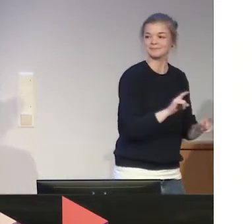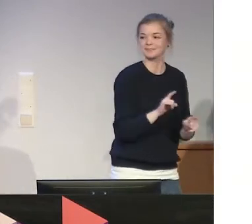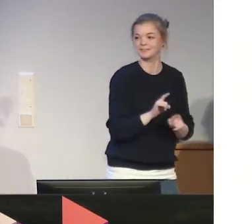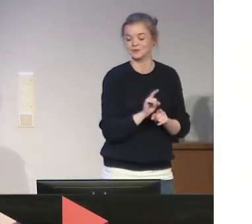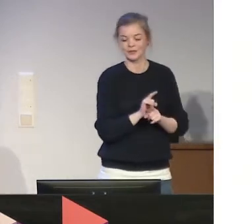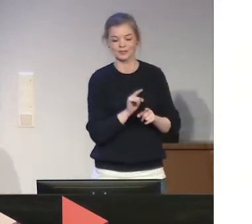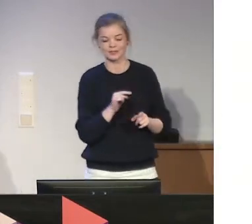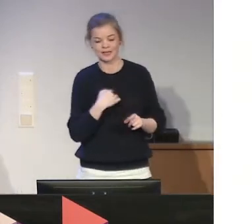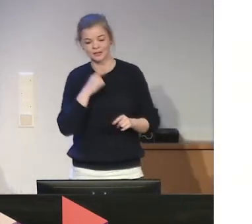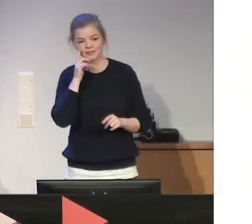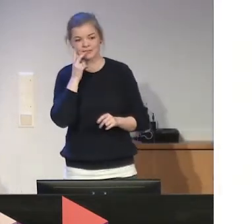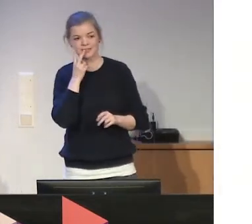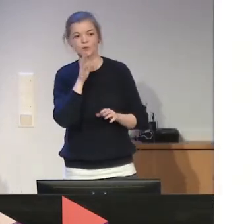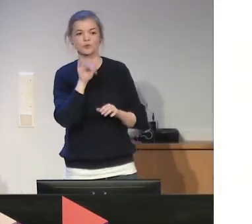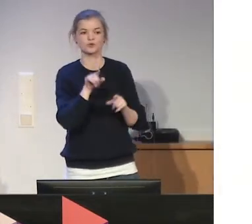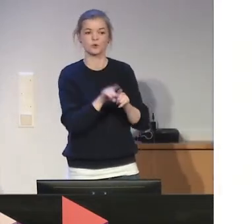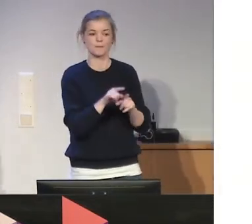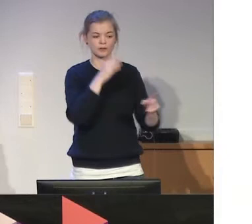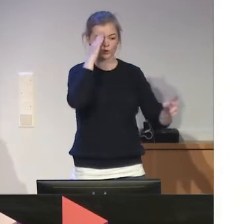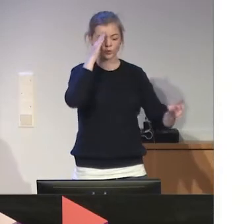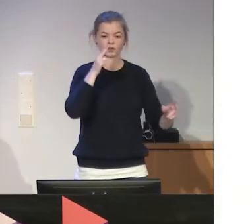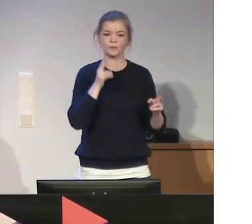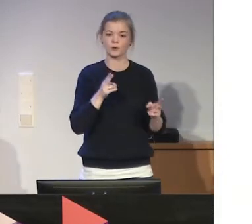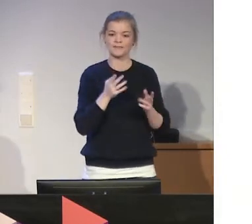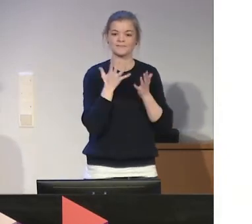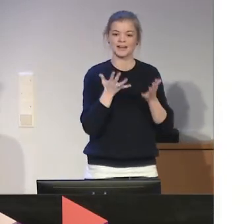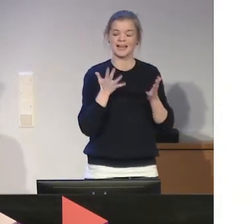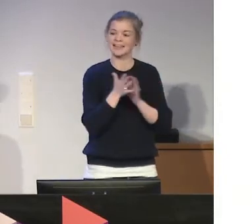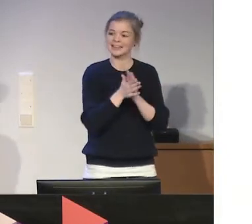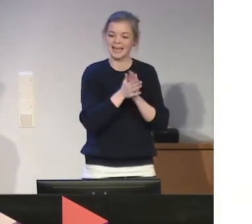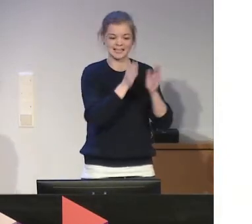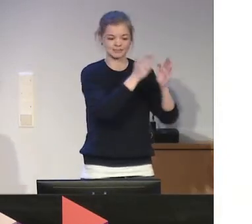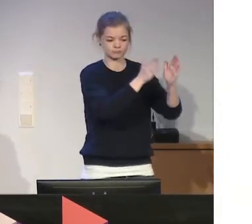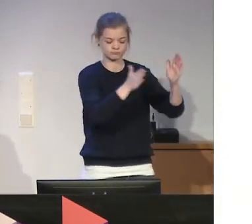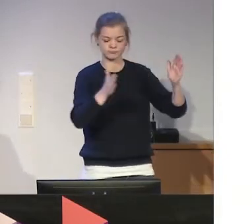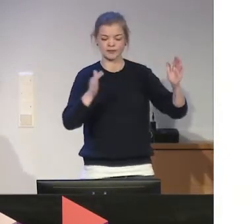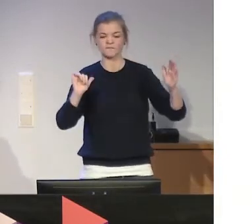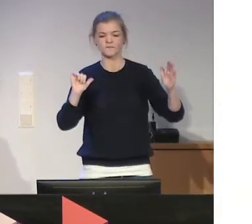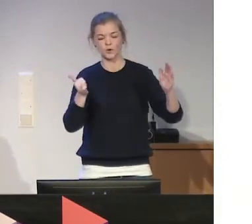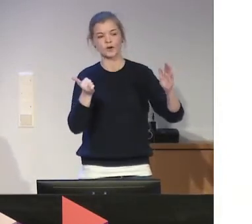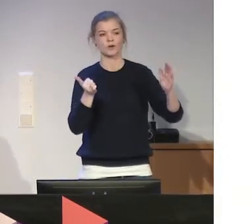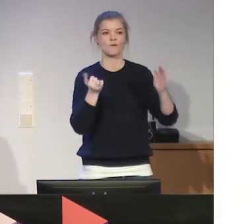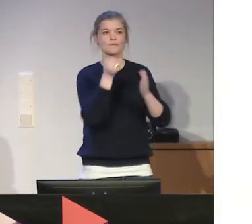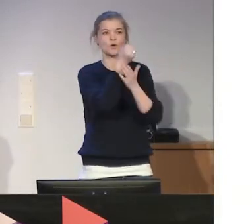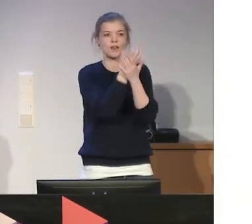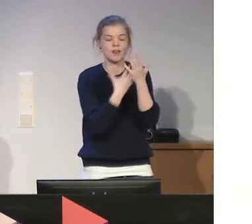way his father was greeting him. Hi, how are you doing? And kind of moving his hands on his body.